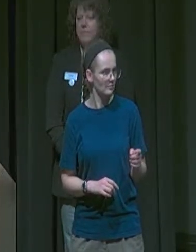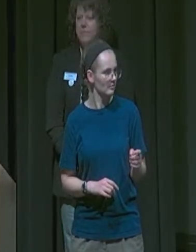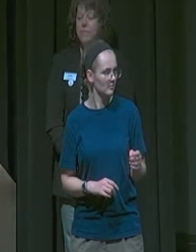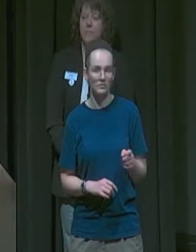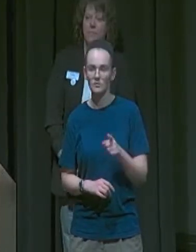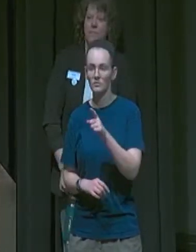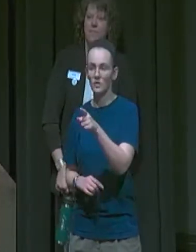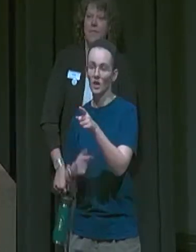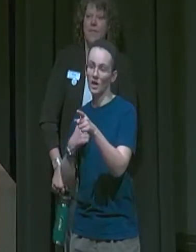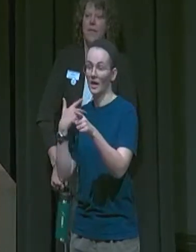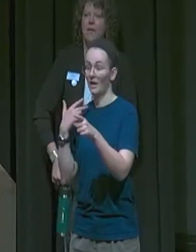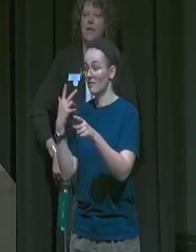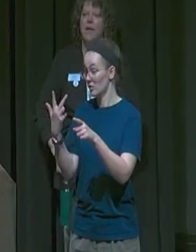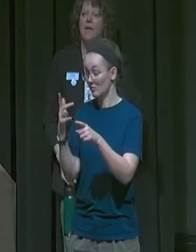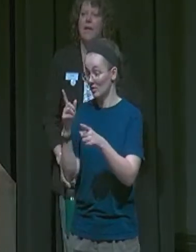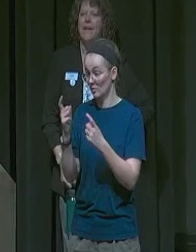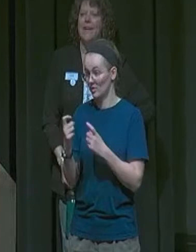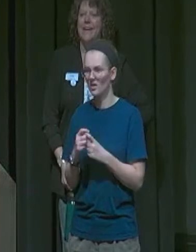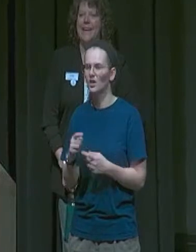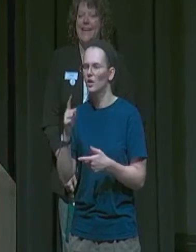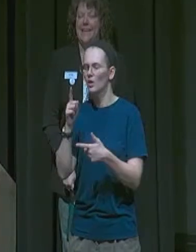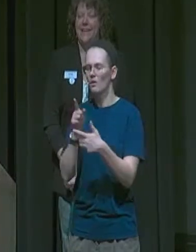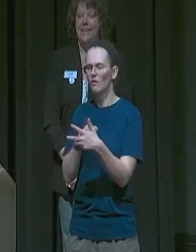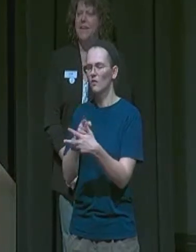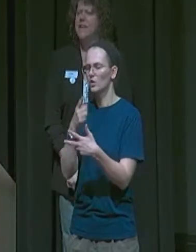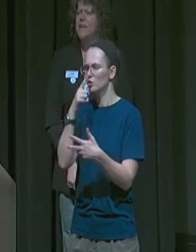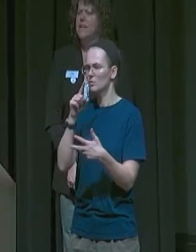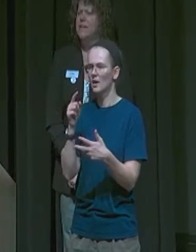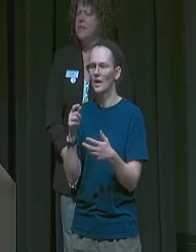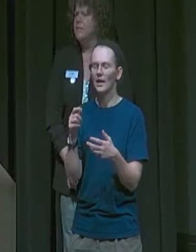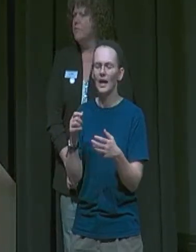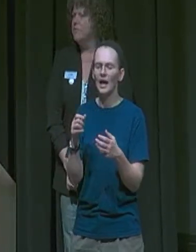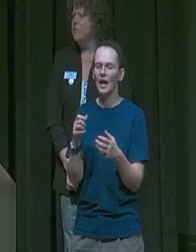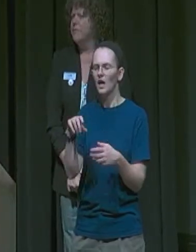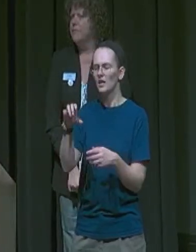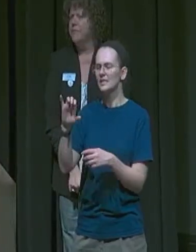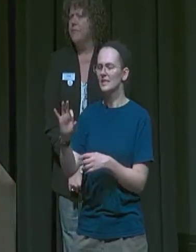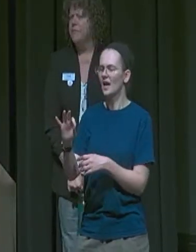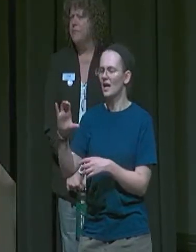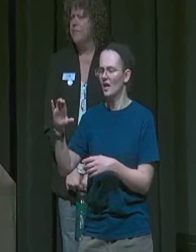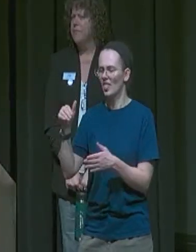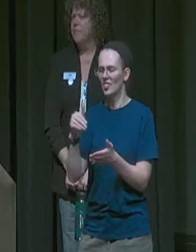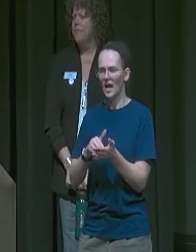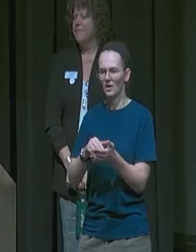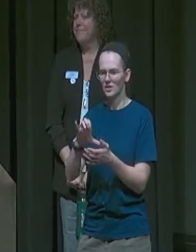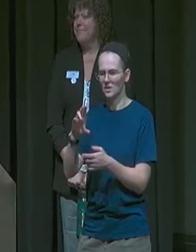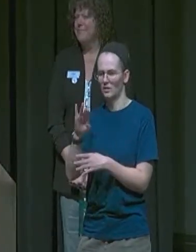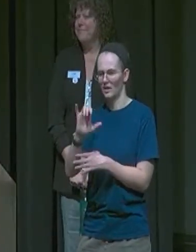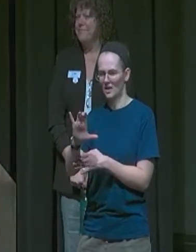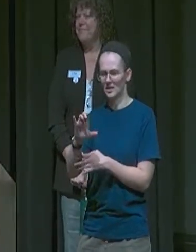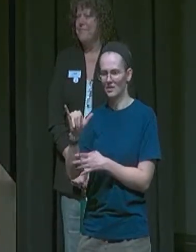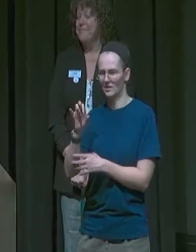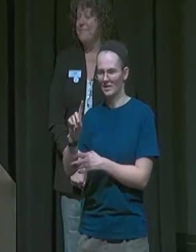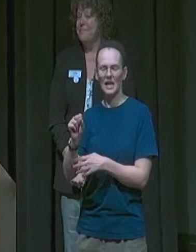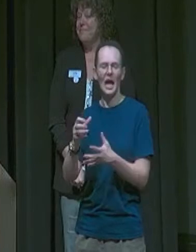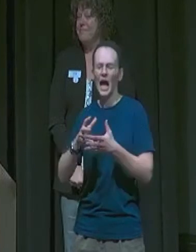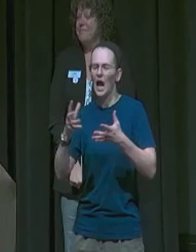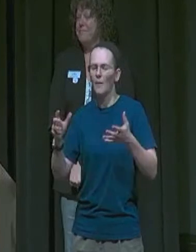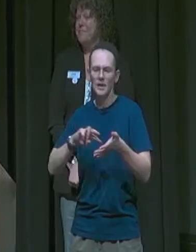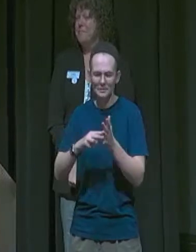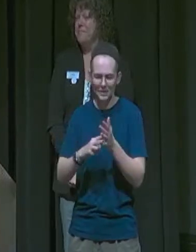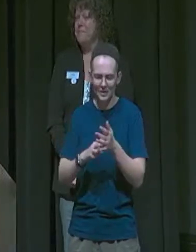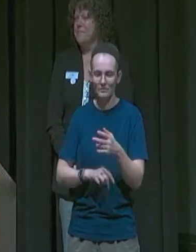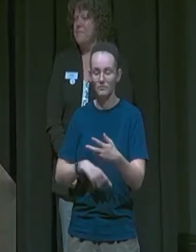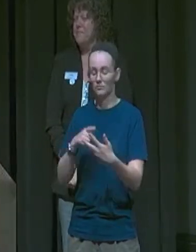Actually, I have three questions. Is one, can you give us an idea how big 900,000 cubic yards is? And two, you said 1.5